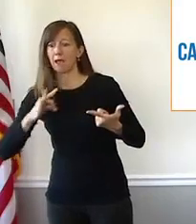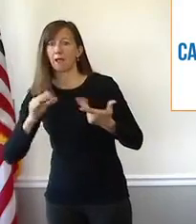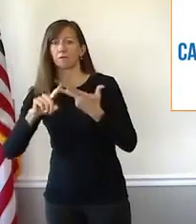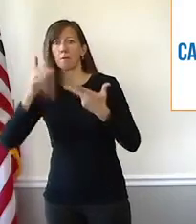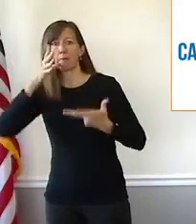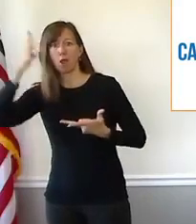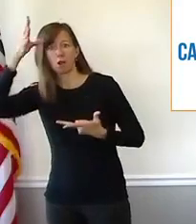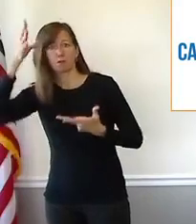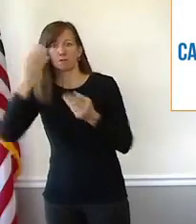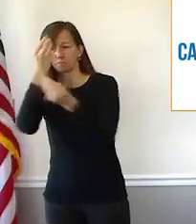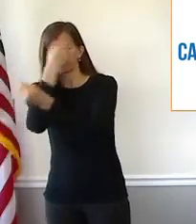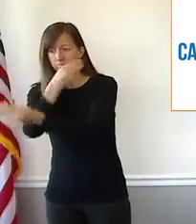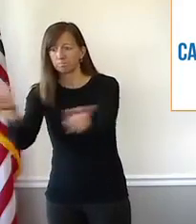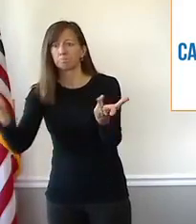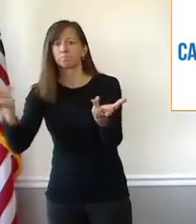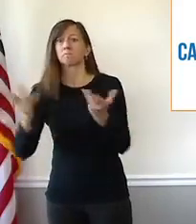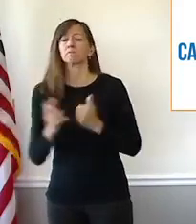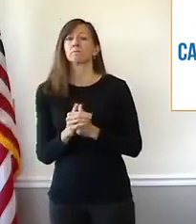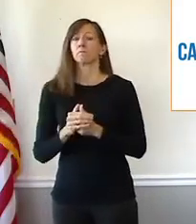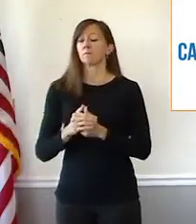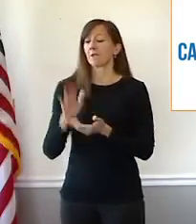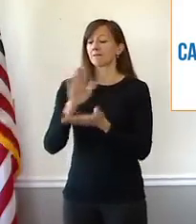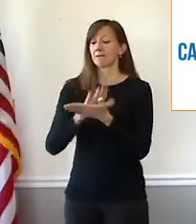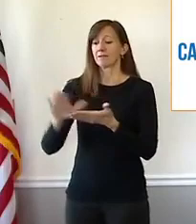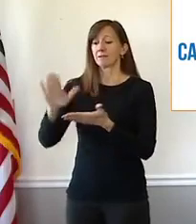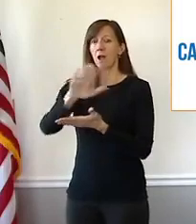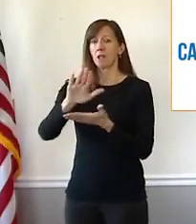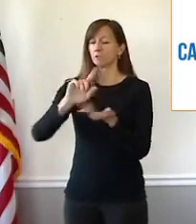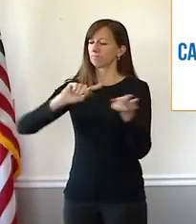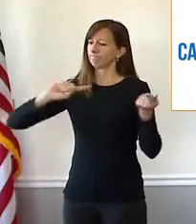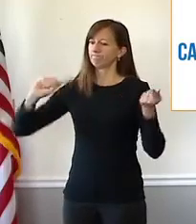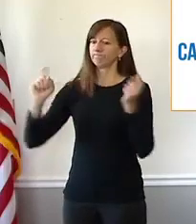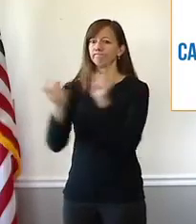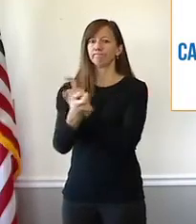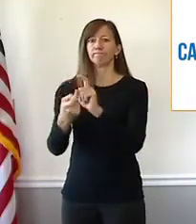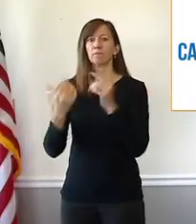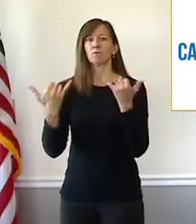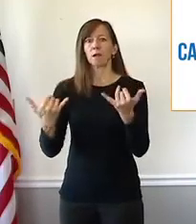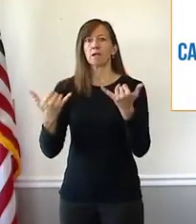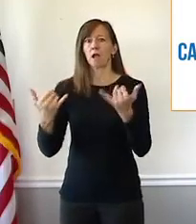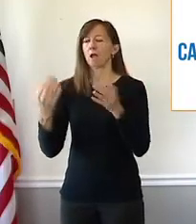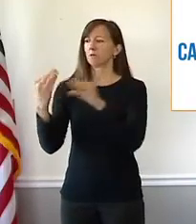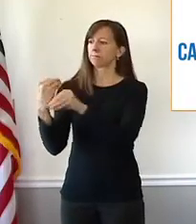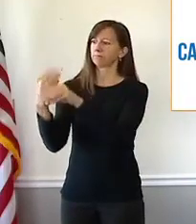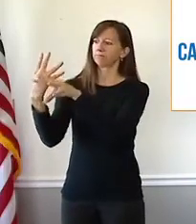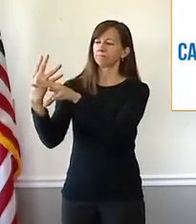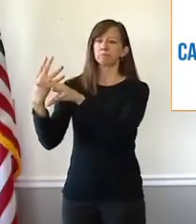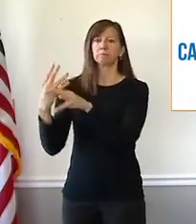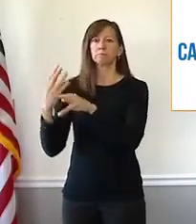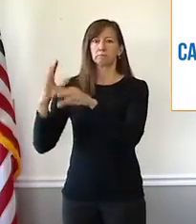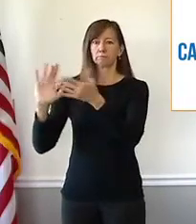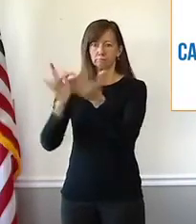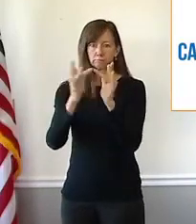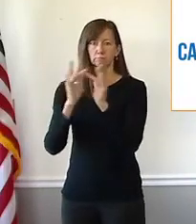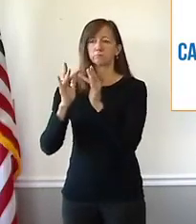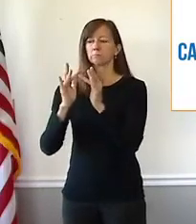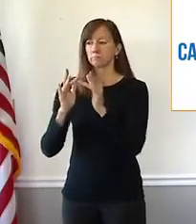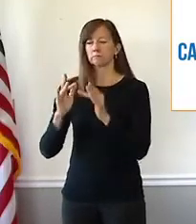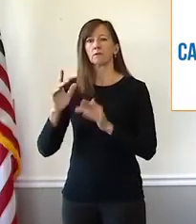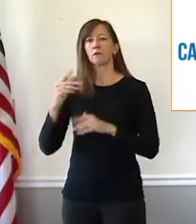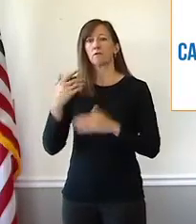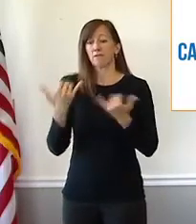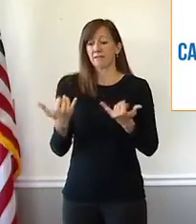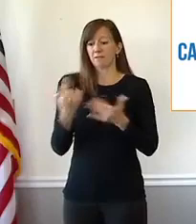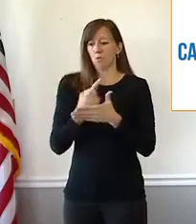has turned today and Saturday to entire virtual or remote learning only. They've suspended all on and off-campus